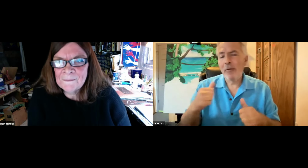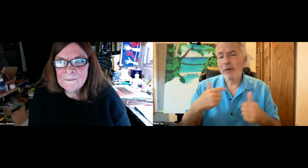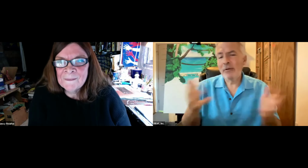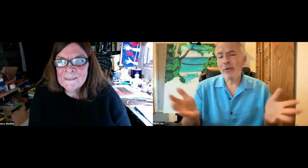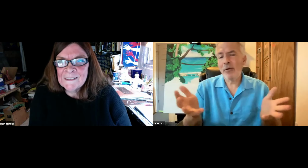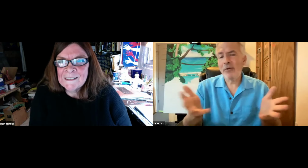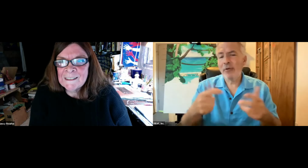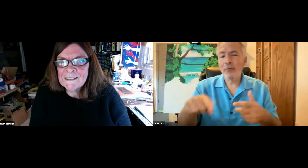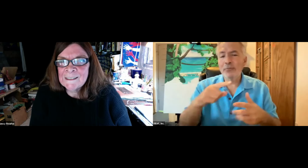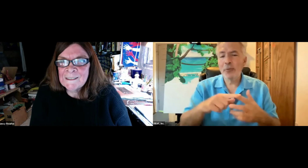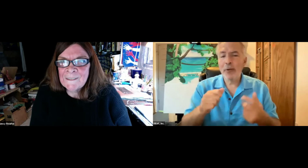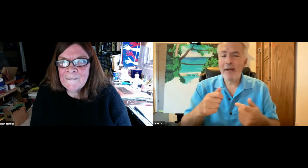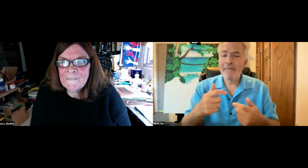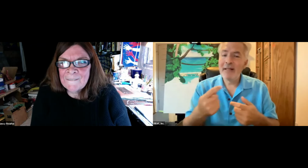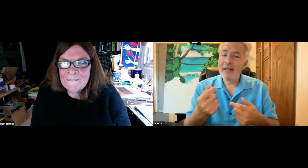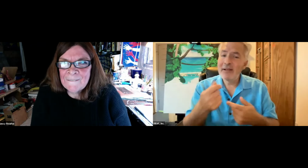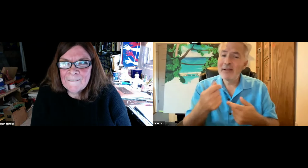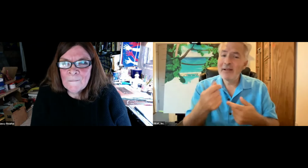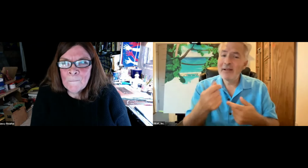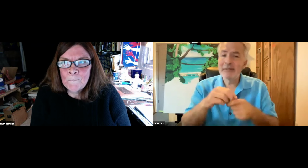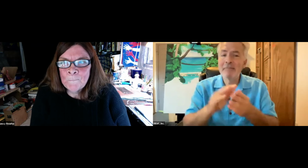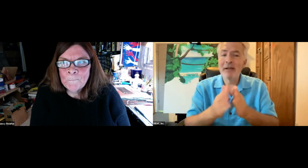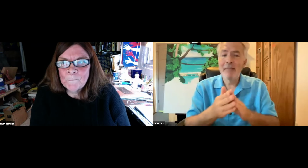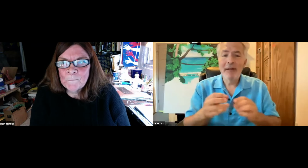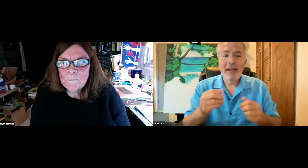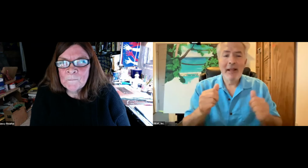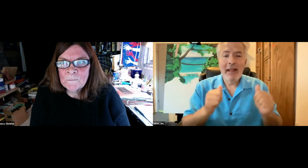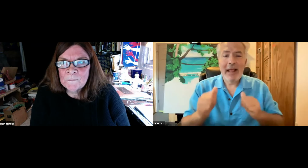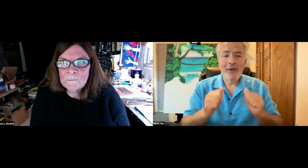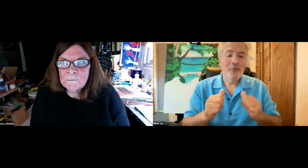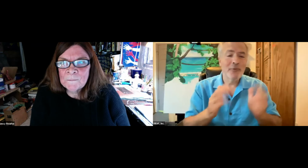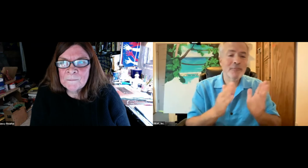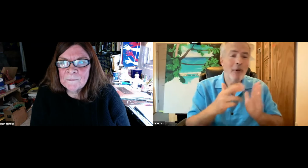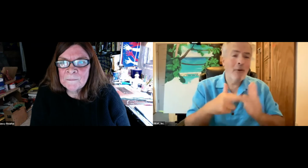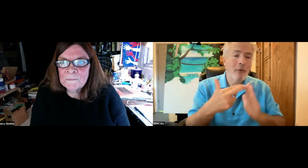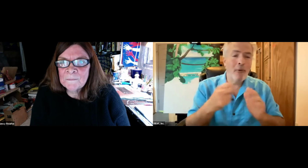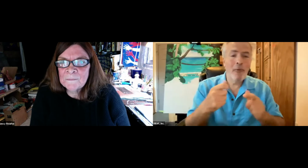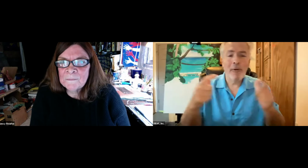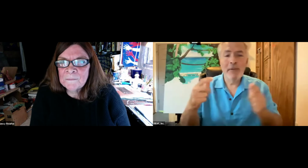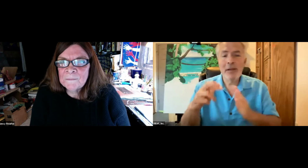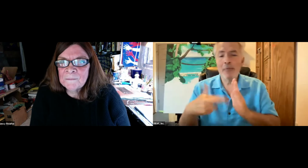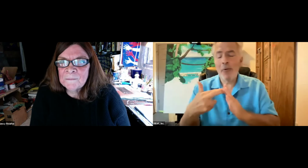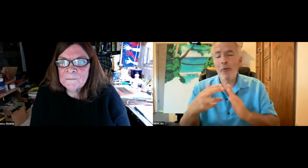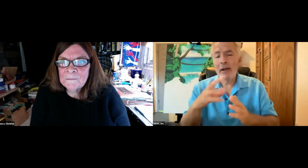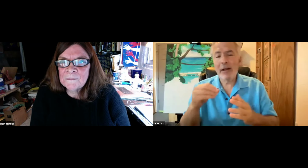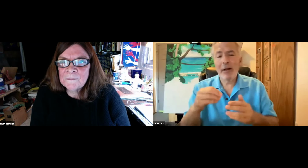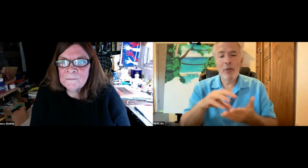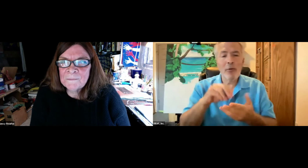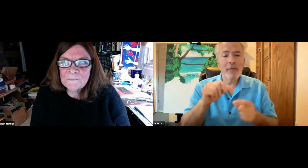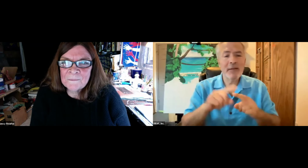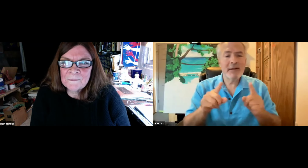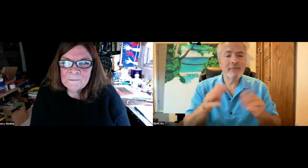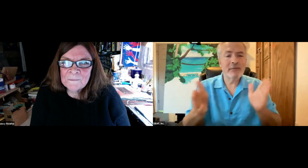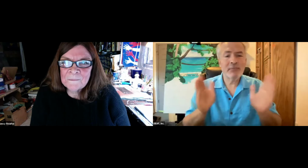Acting 101. So I would encourage anyone that is interested in maybe joining the theater